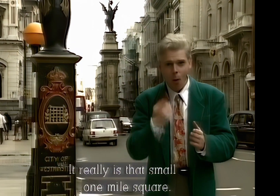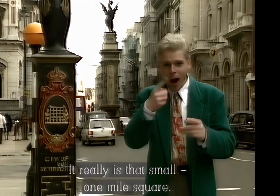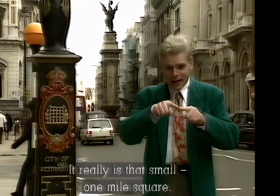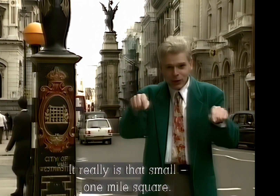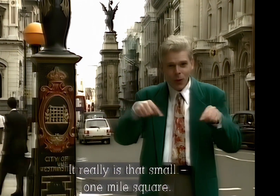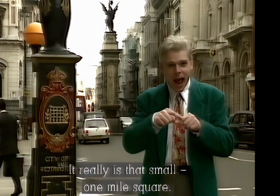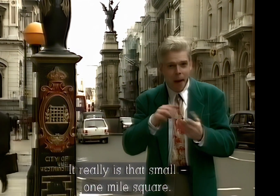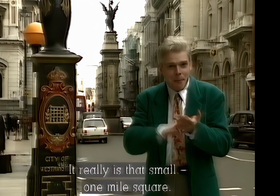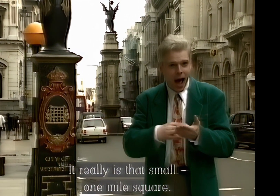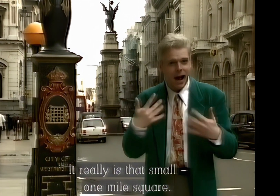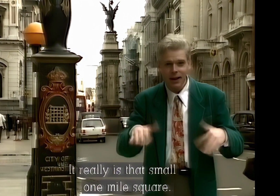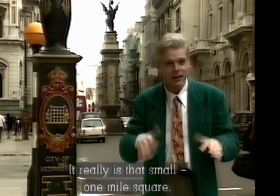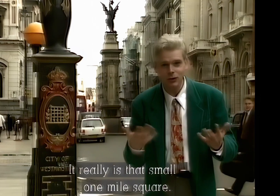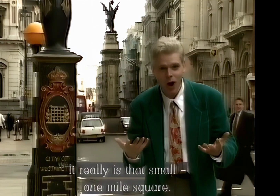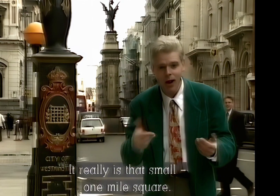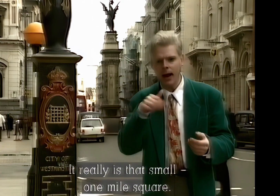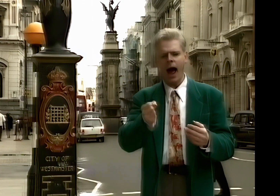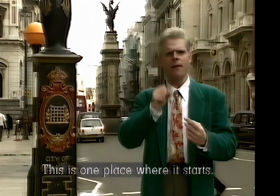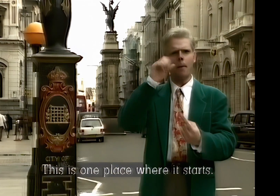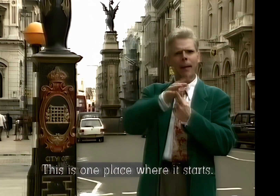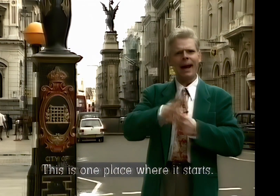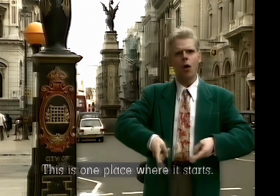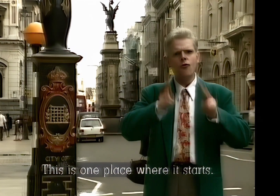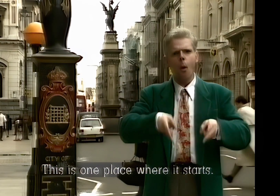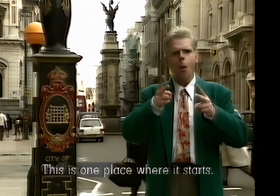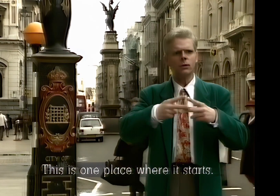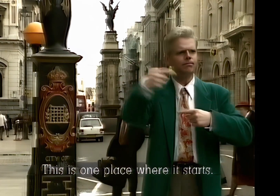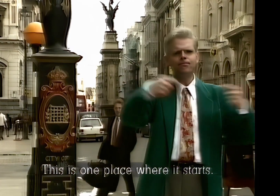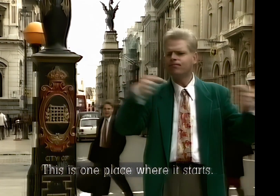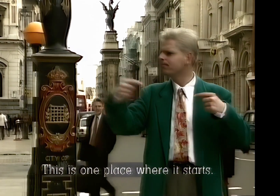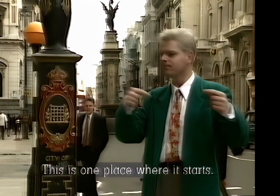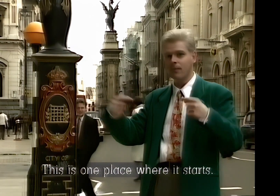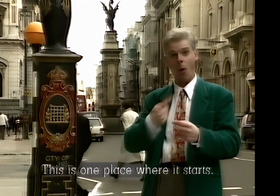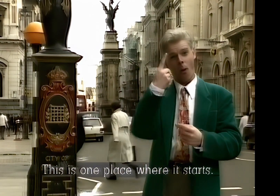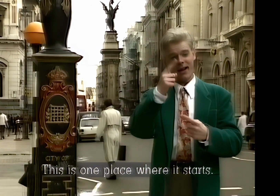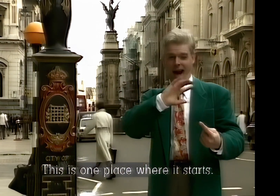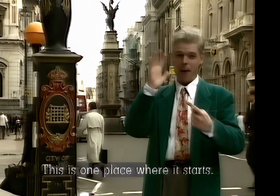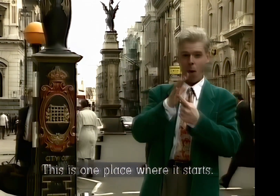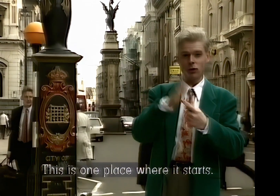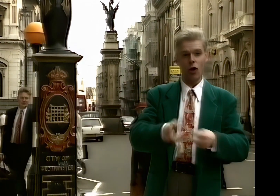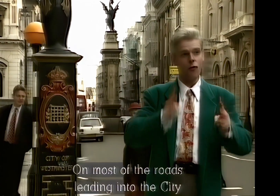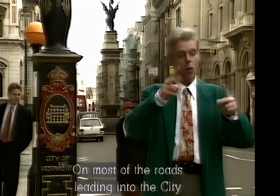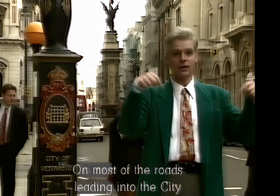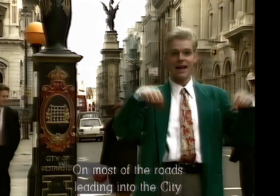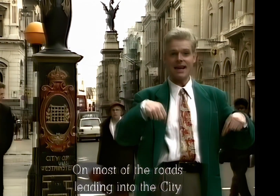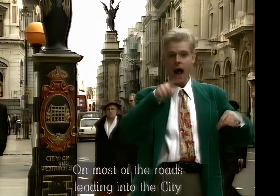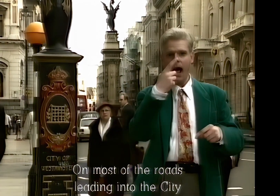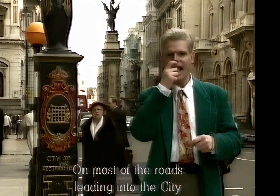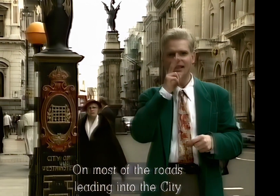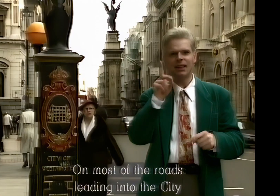Yes, it really is that small, 1 mile square. And this is where it starts, or at least one place where it starts. On